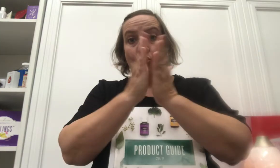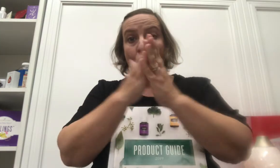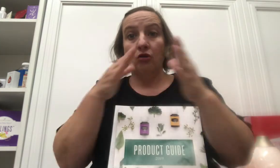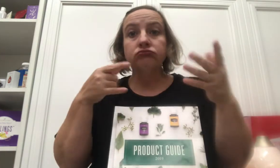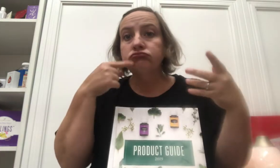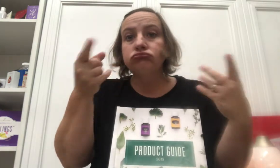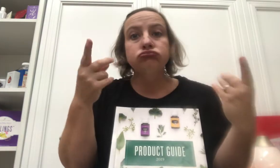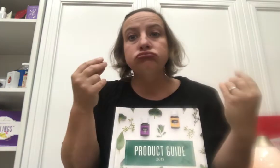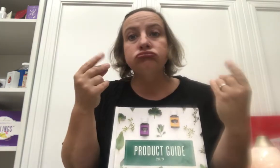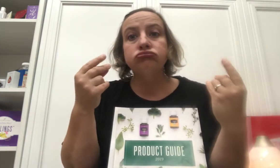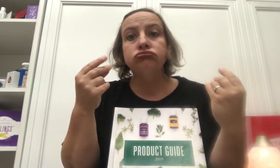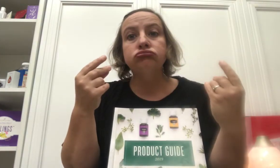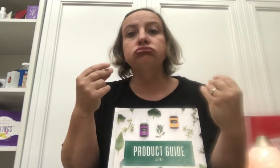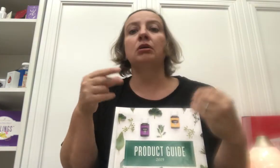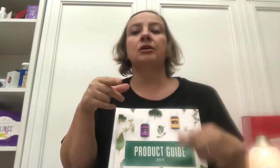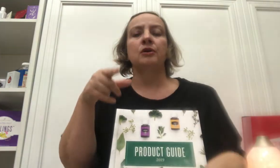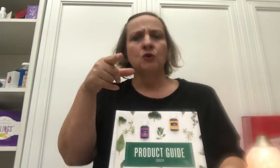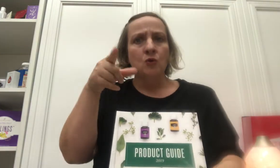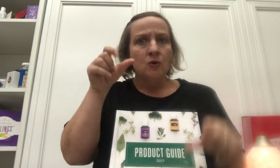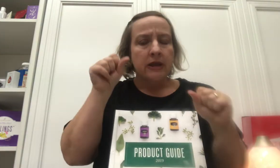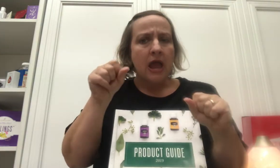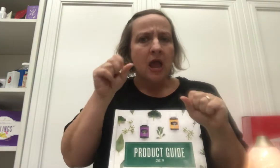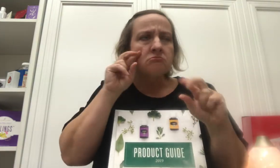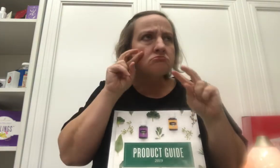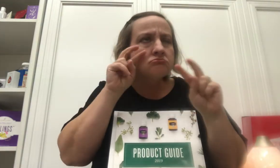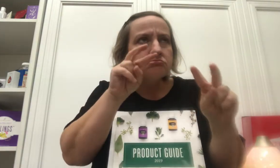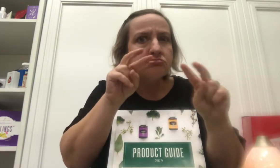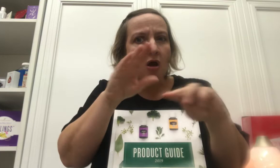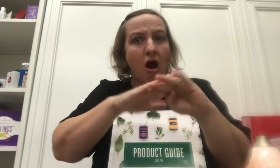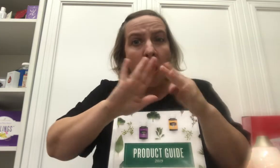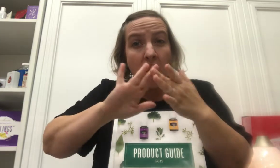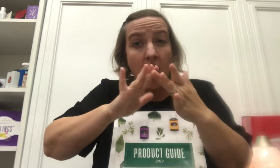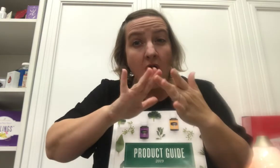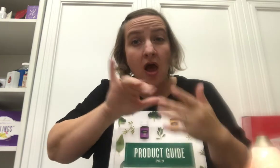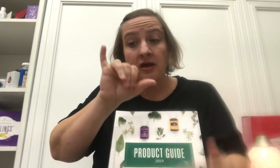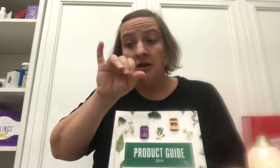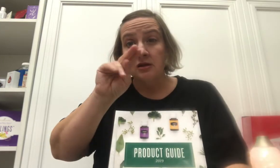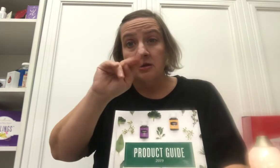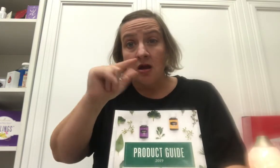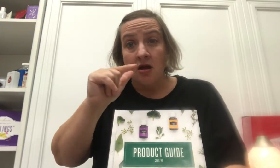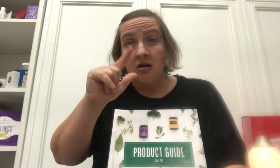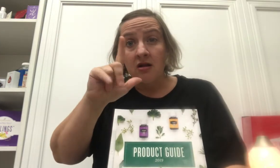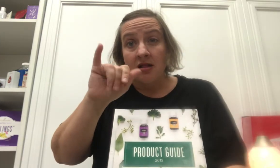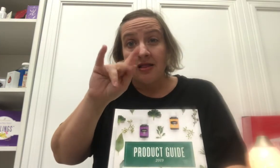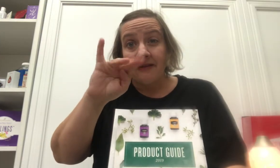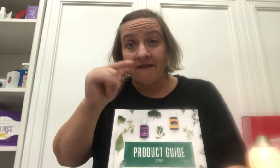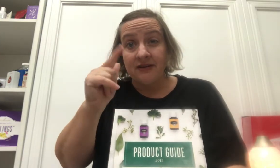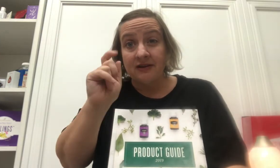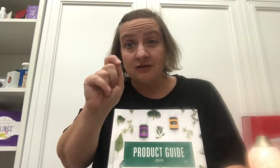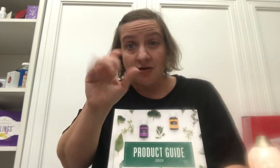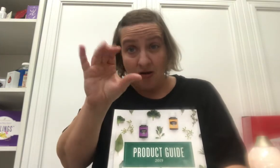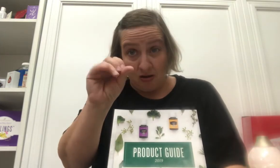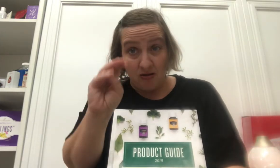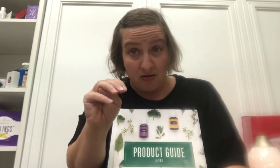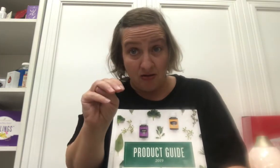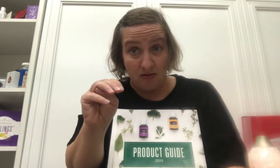other things. There's a book here that tells you what to do with your oils. You can also look online at